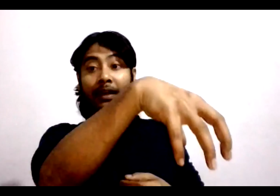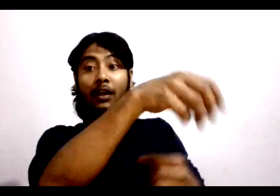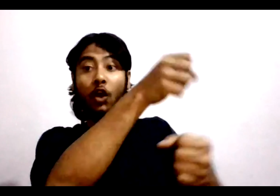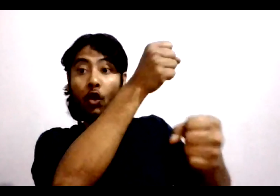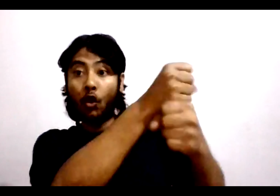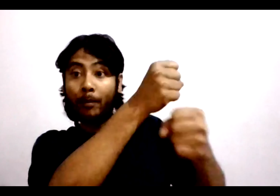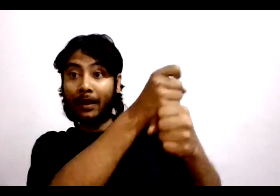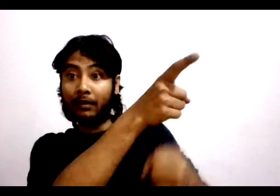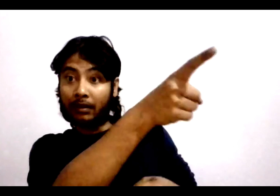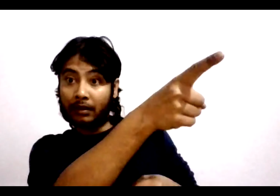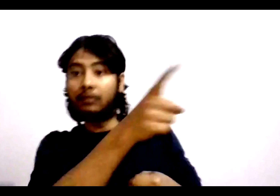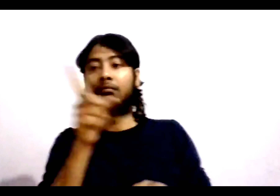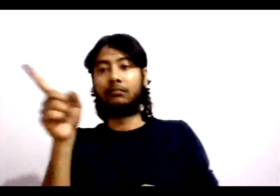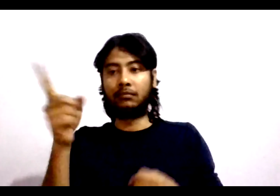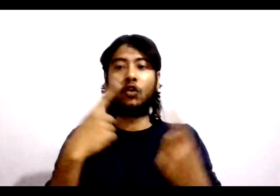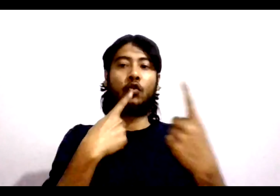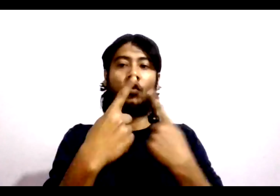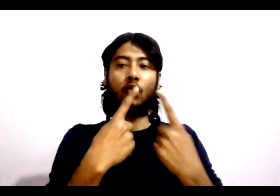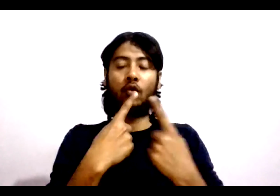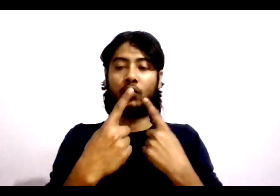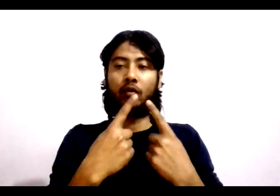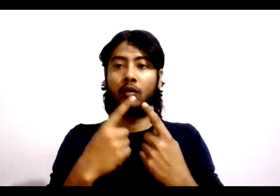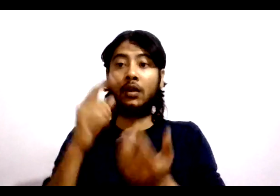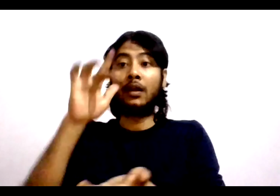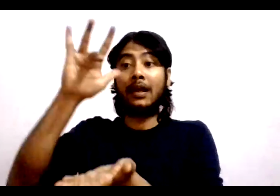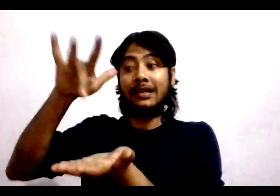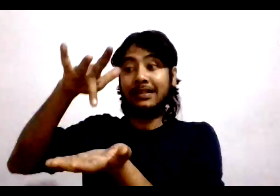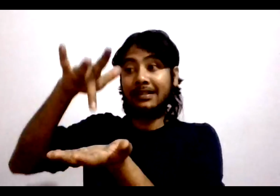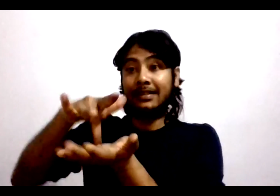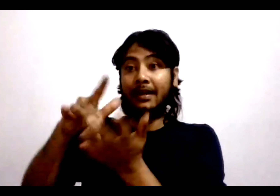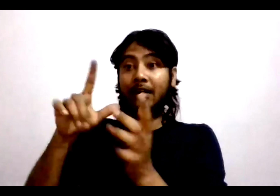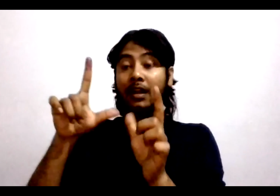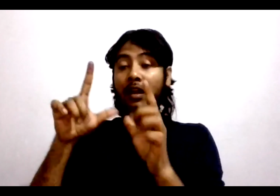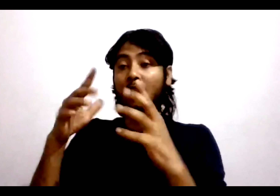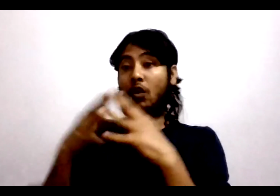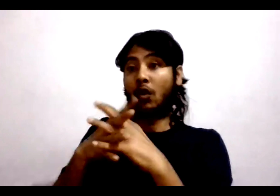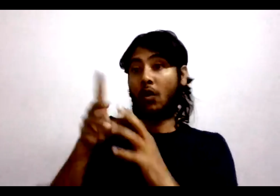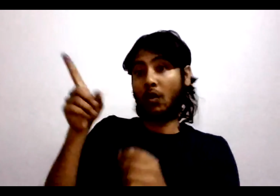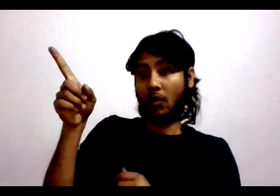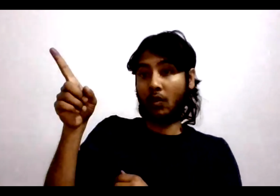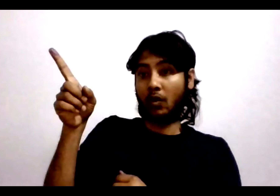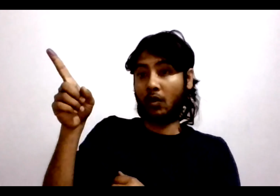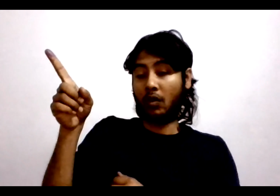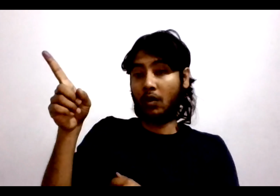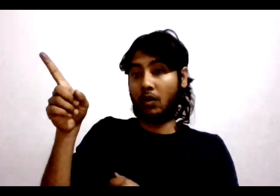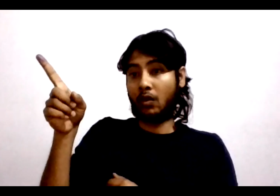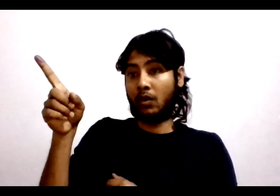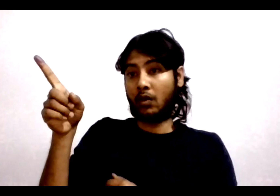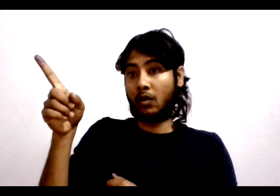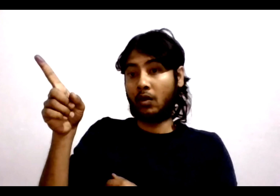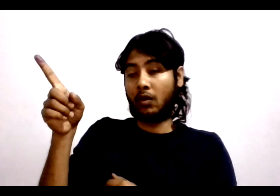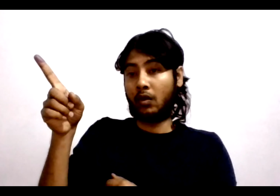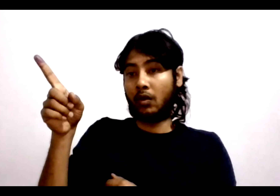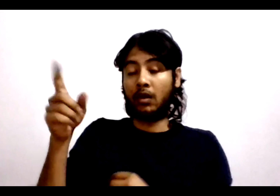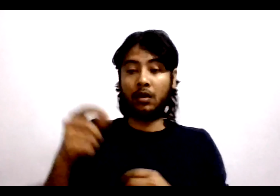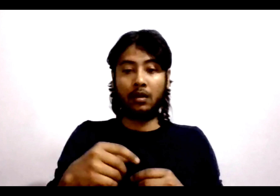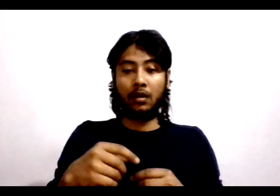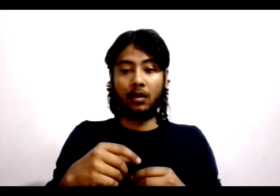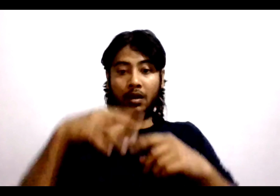law. And central law perhaps does not say that you will have a separate department for